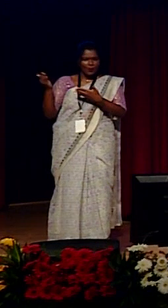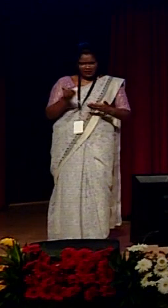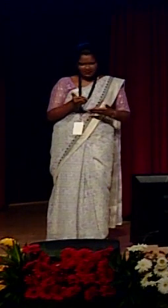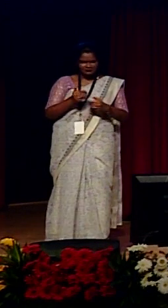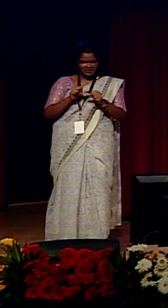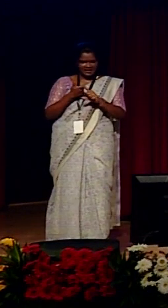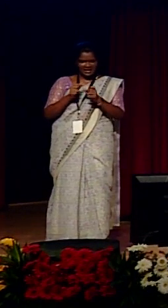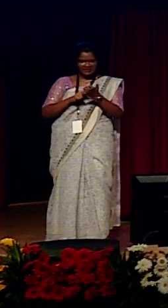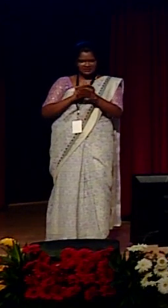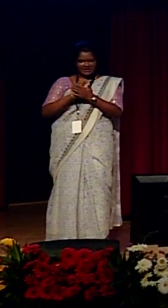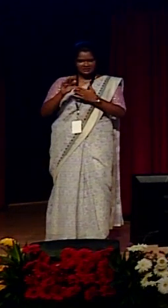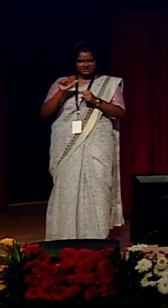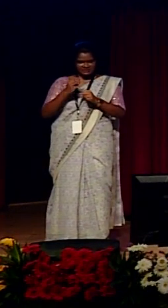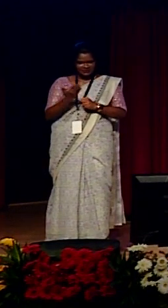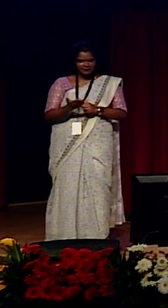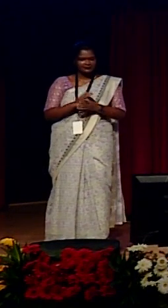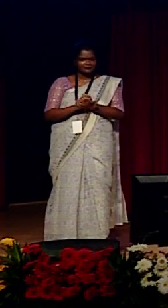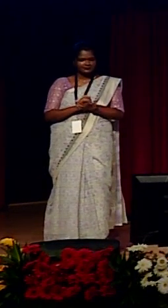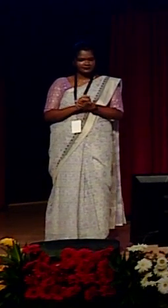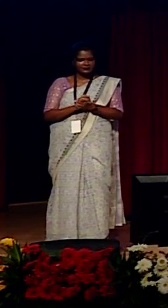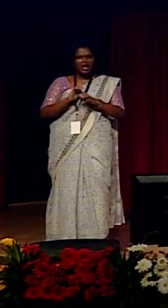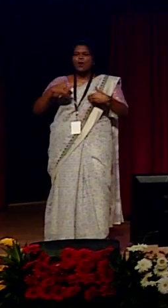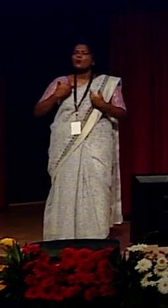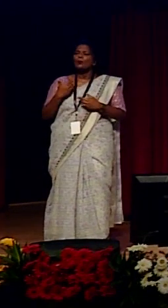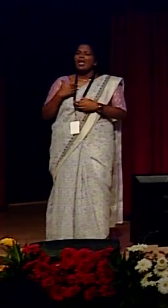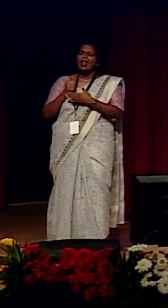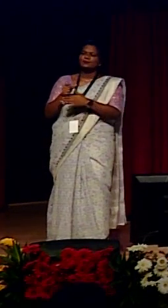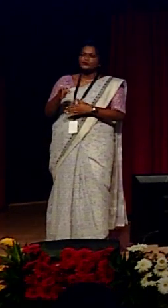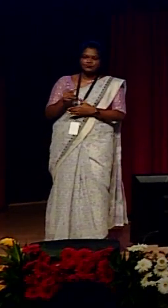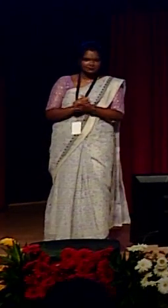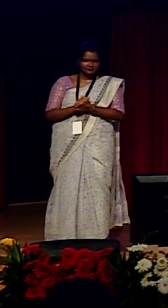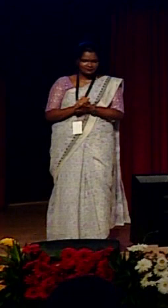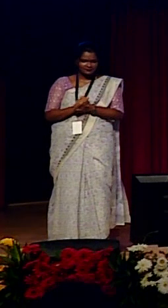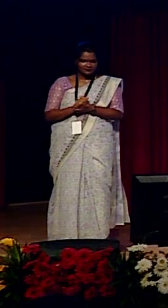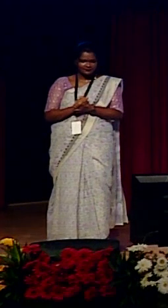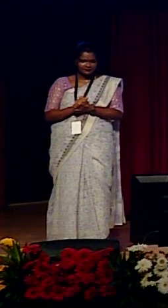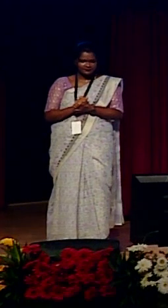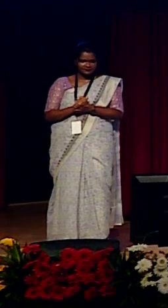Welcome, Akanksha. How can I help you?